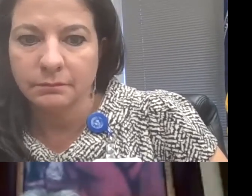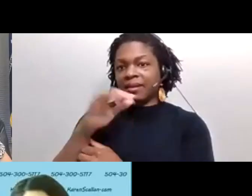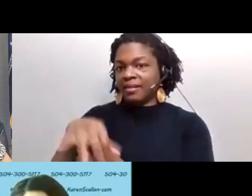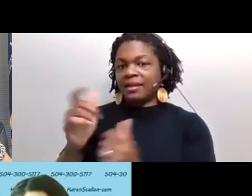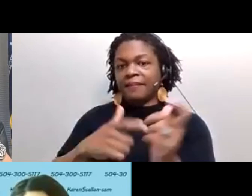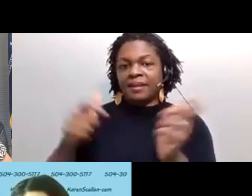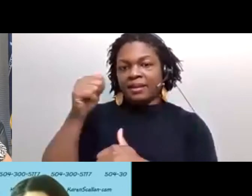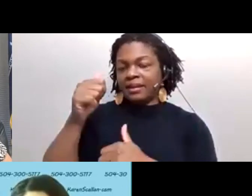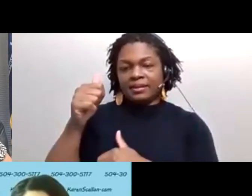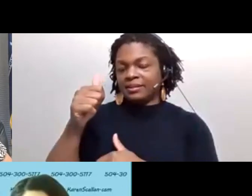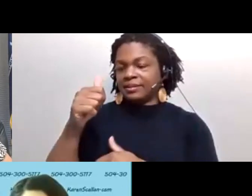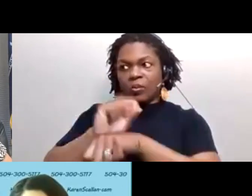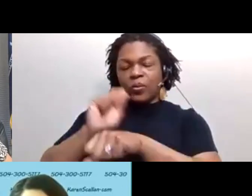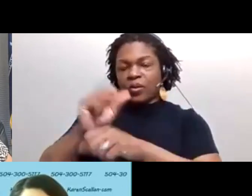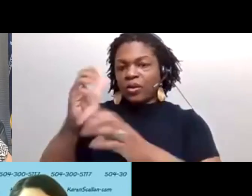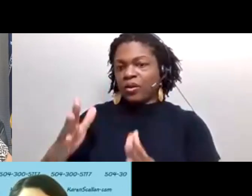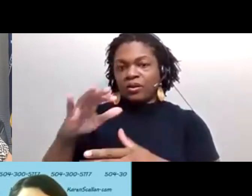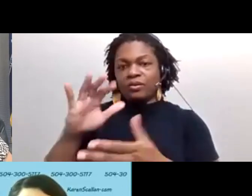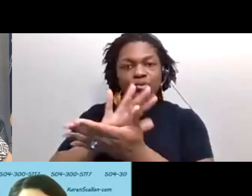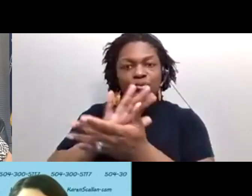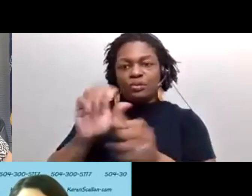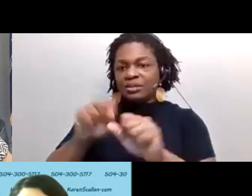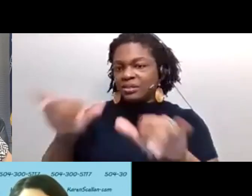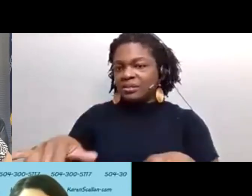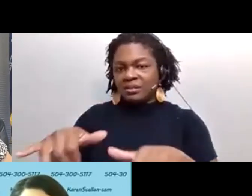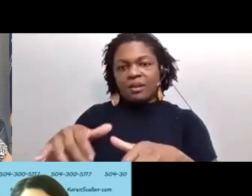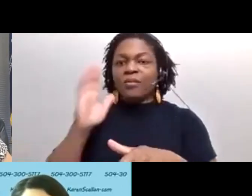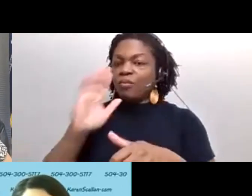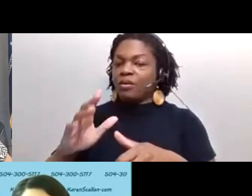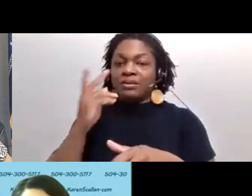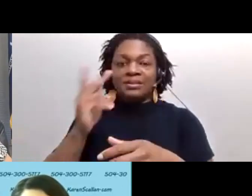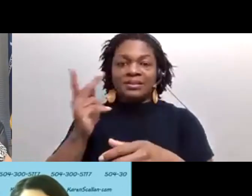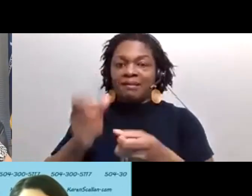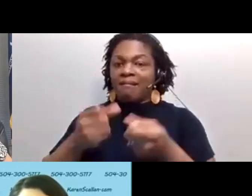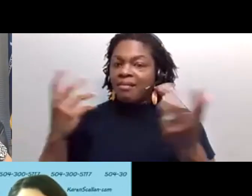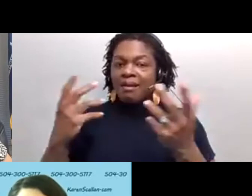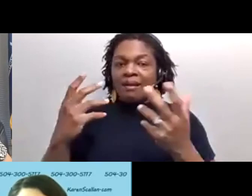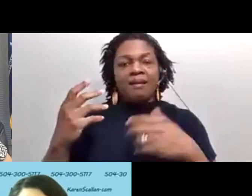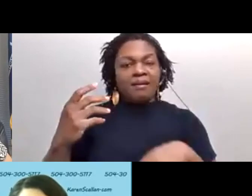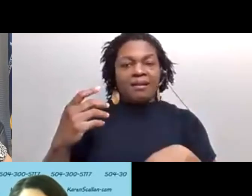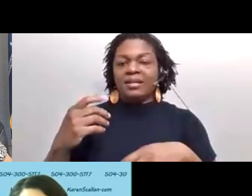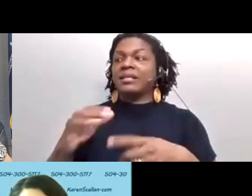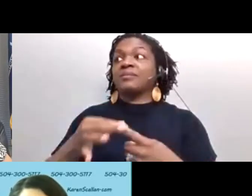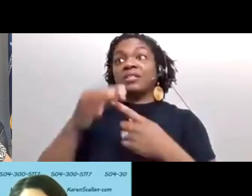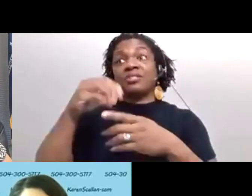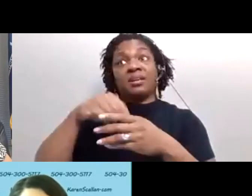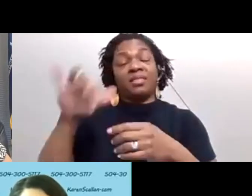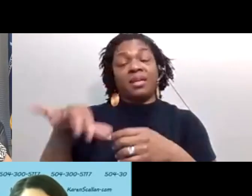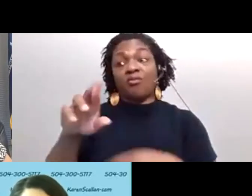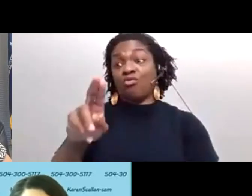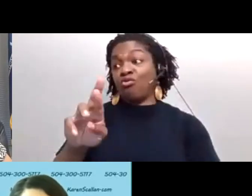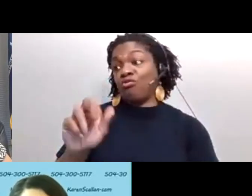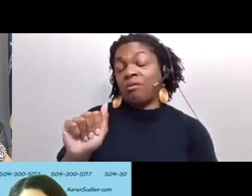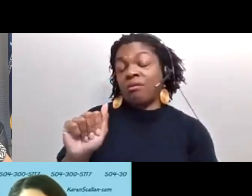the parish, the school system is. You're going to run into that a lot, especially in the rural parishes. And